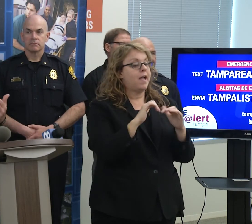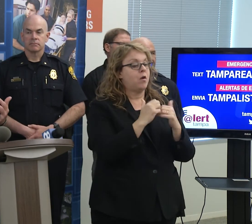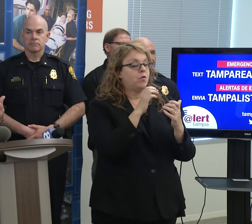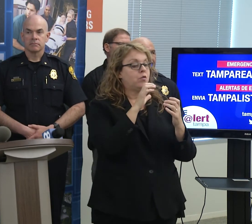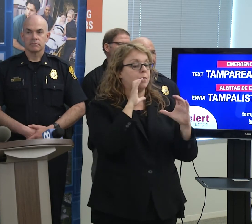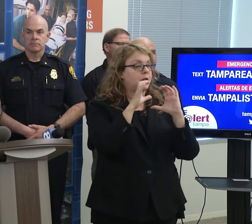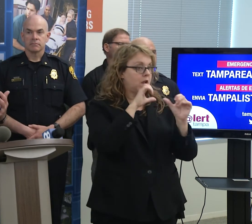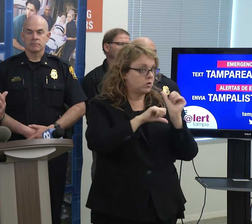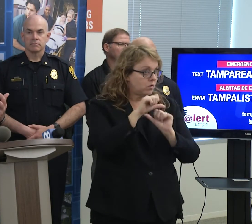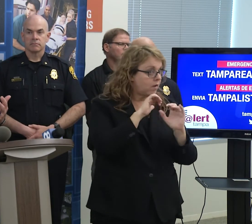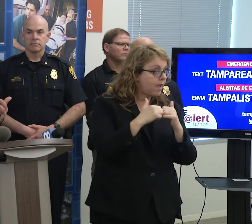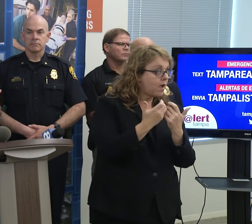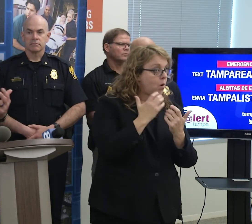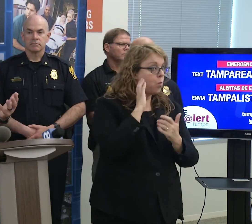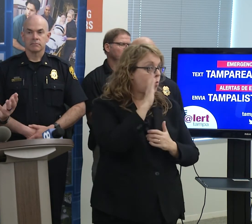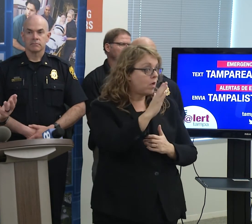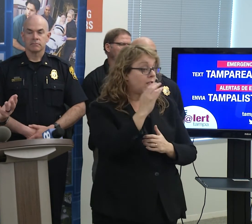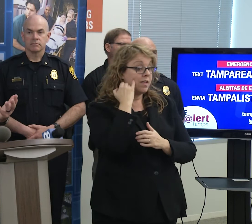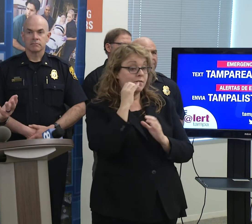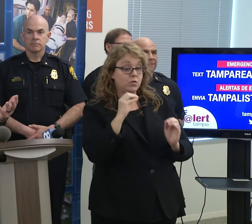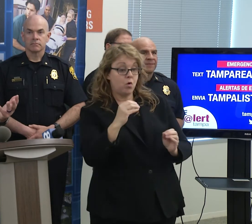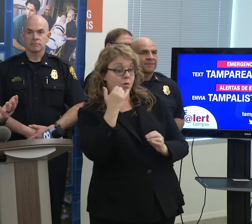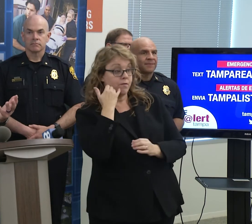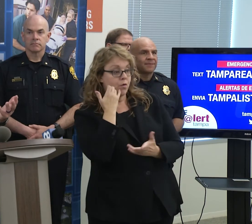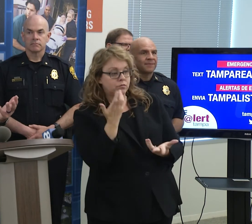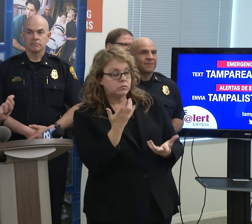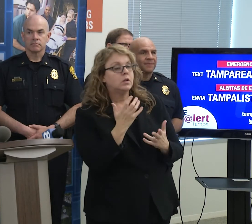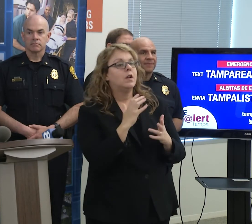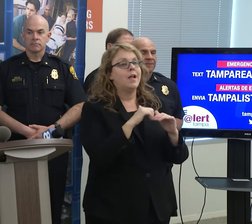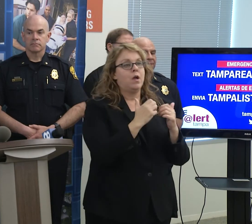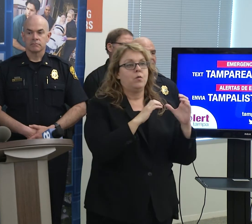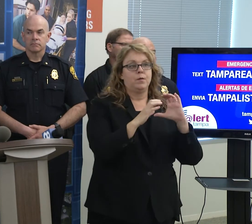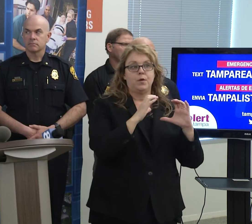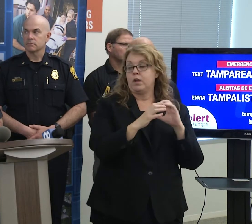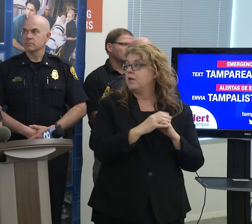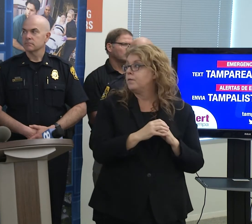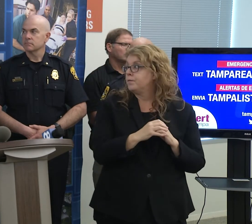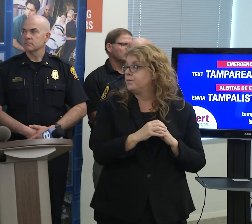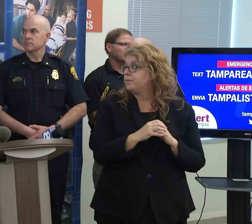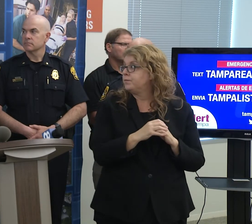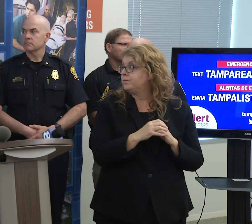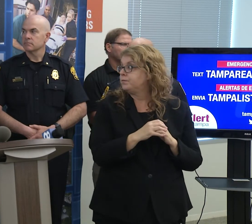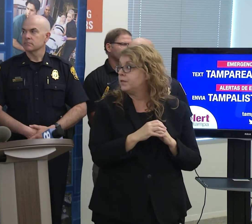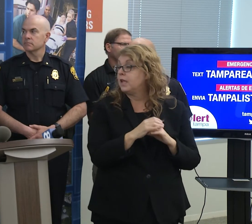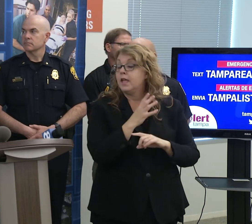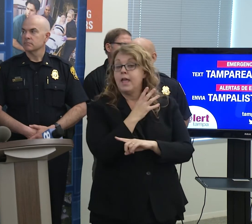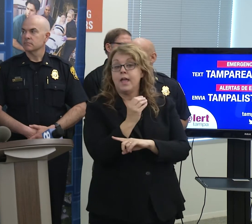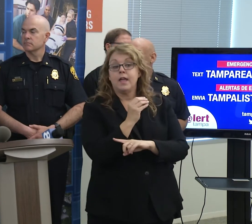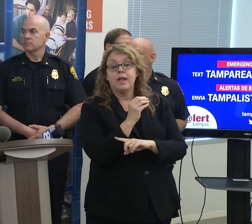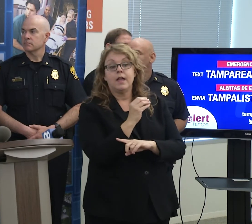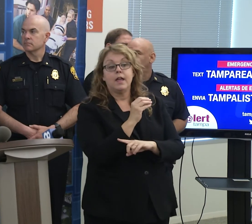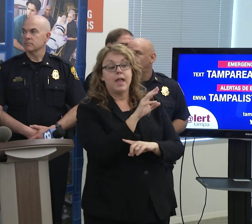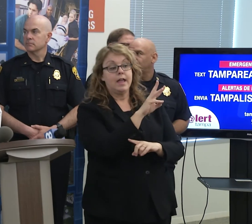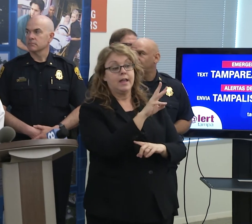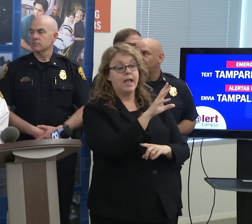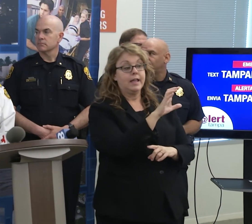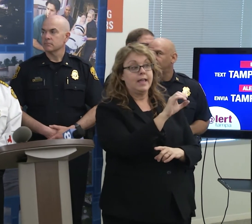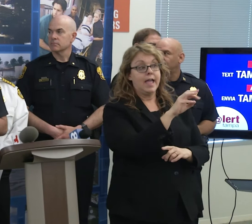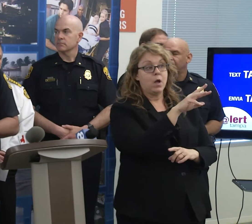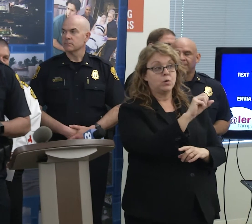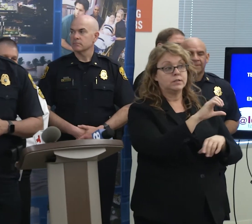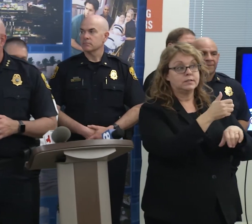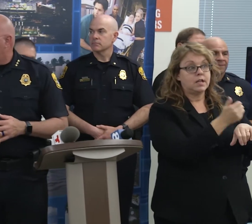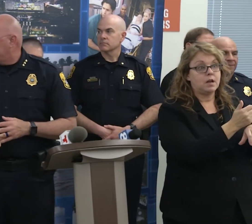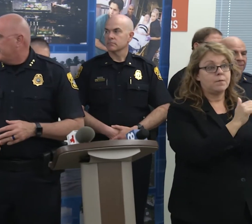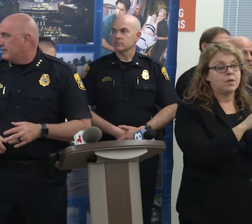we have been working on, how we're going to do that without the cell phone towers. Talk to them about the cows as well. We have those set up,